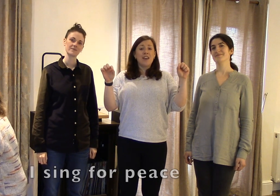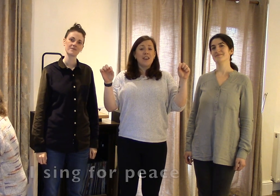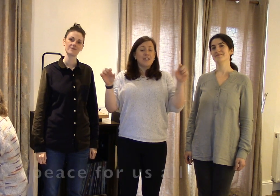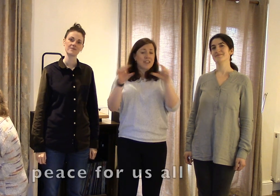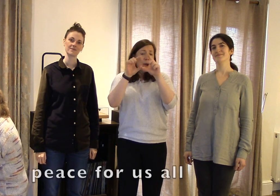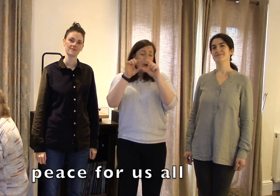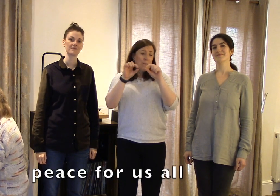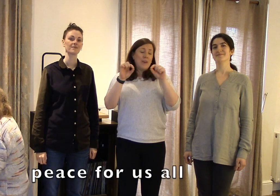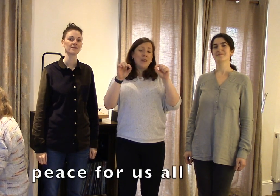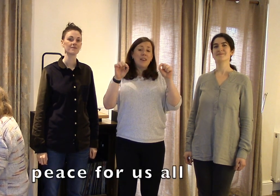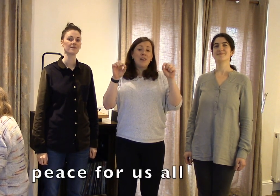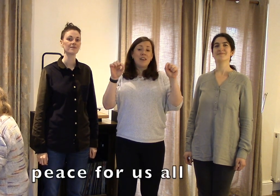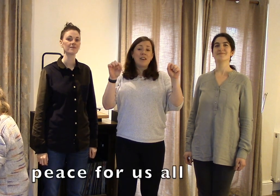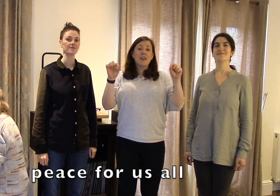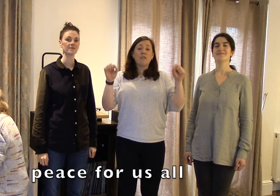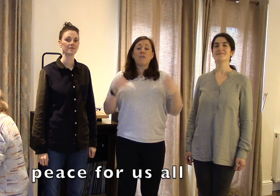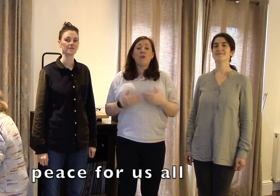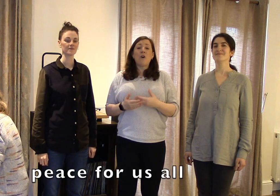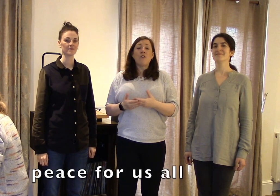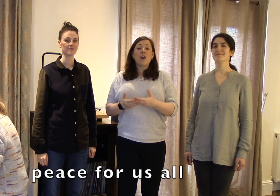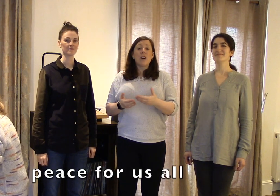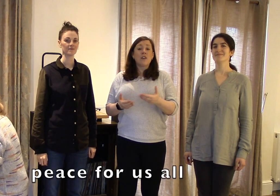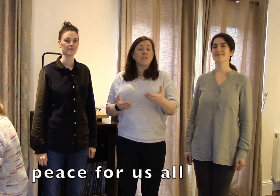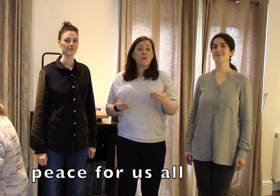peace, peace for us